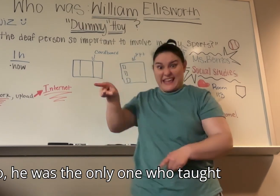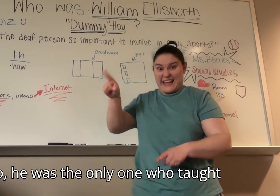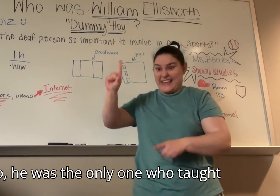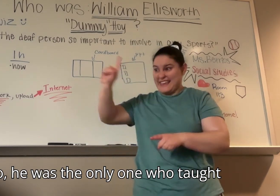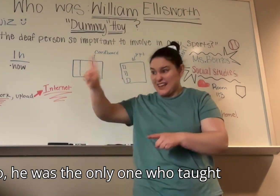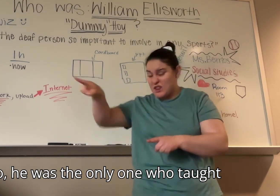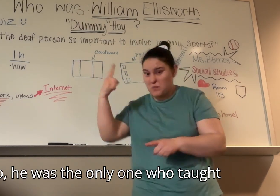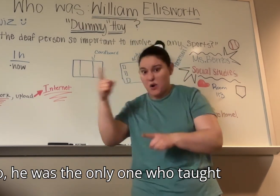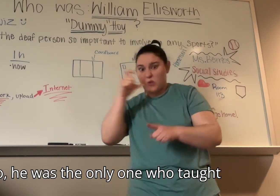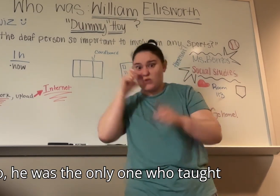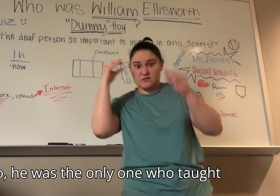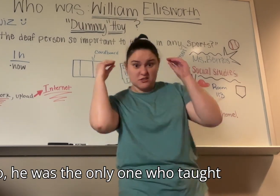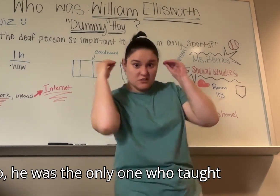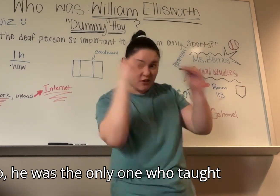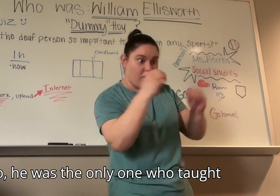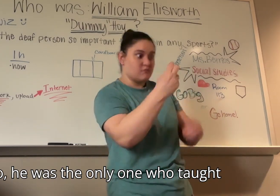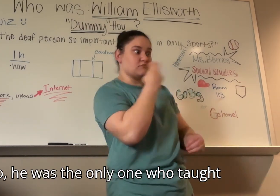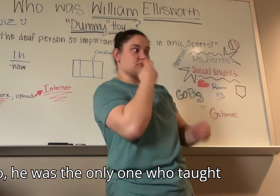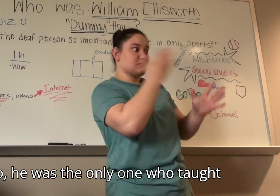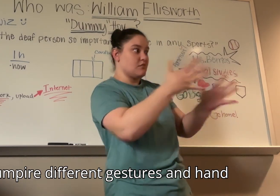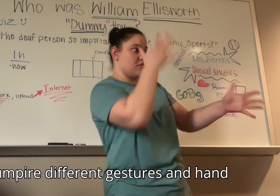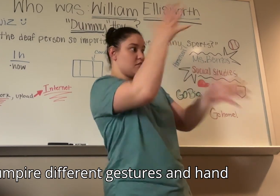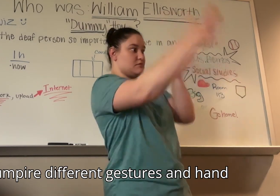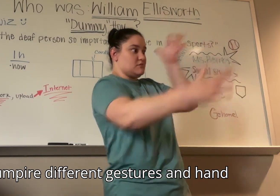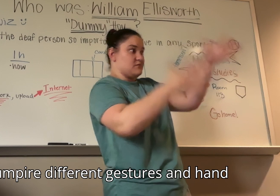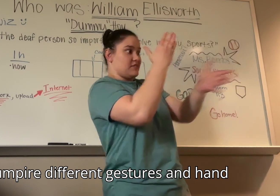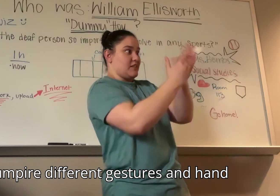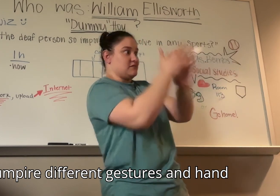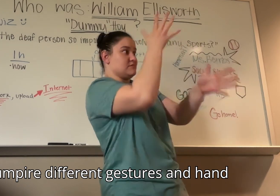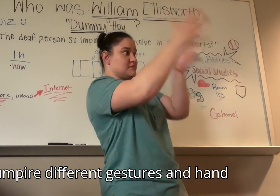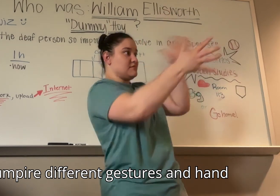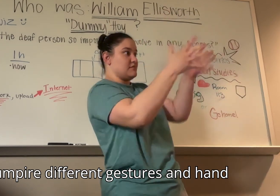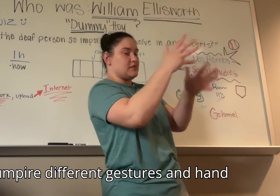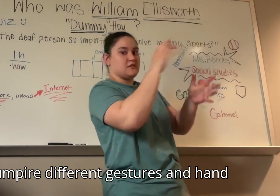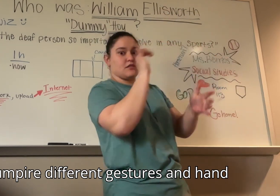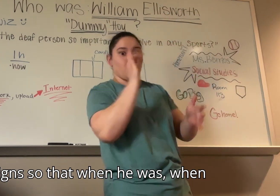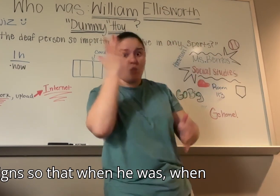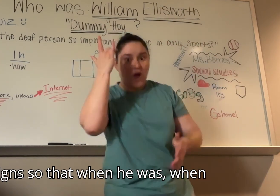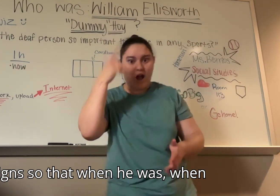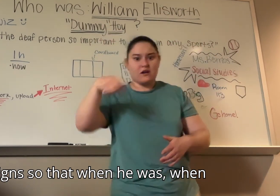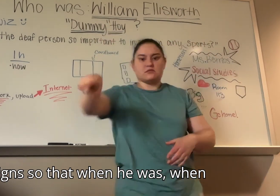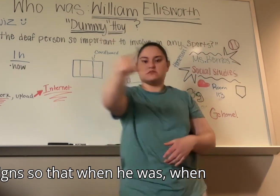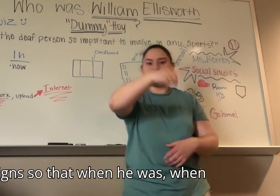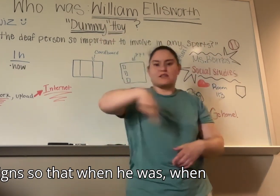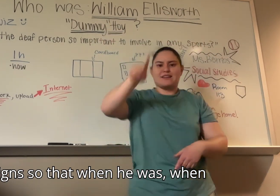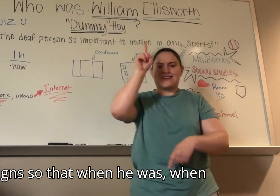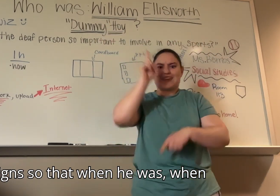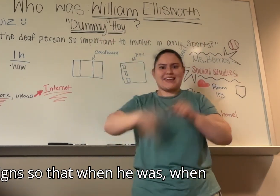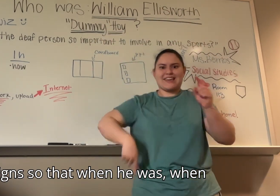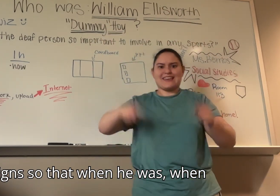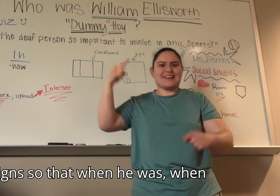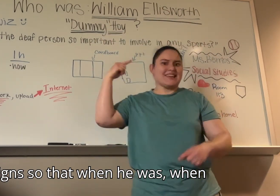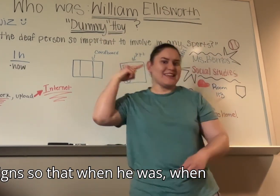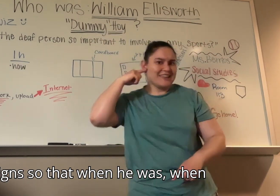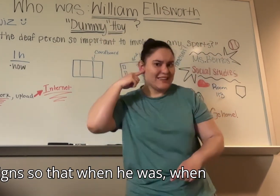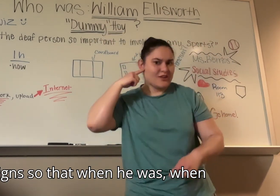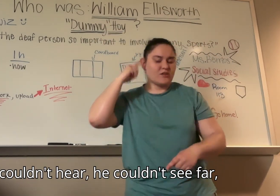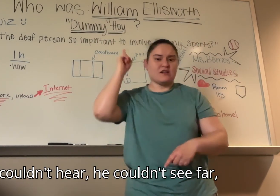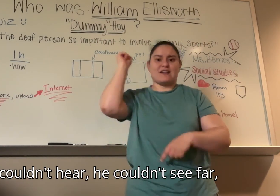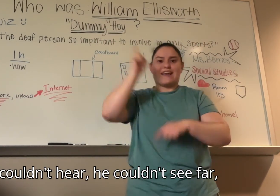Also, he was the only one who taught the umpire different gestures and hand signs so that when he couldn't